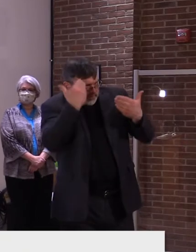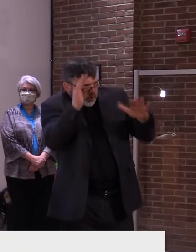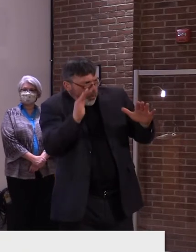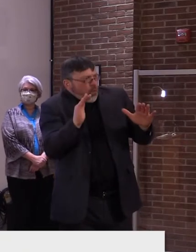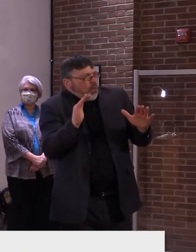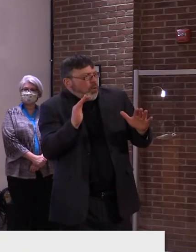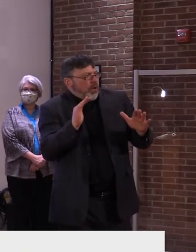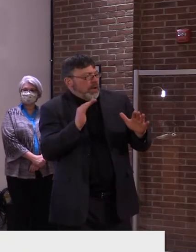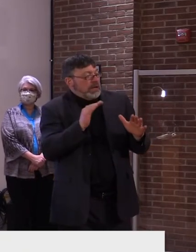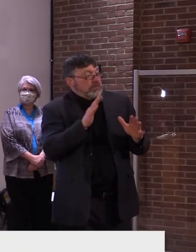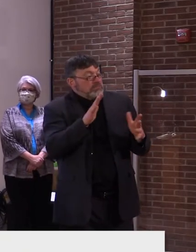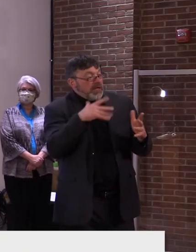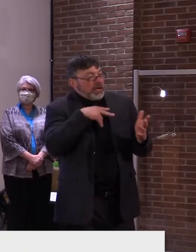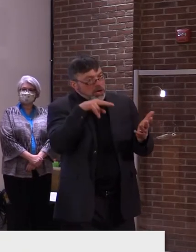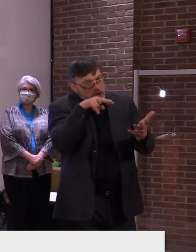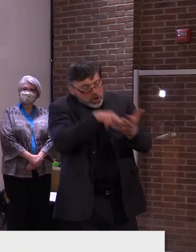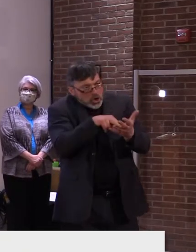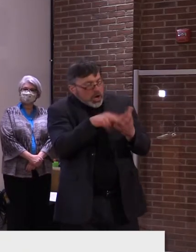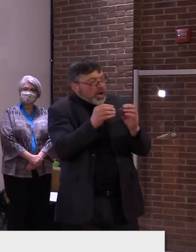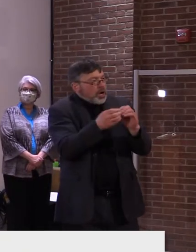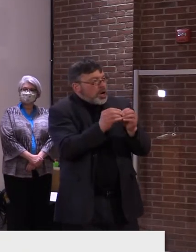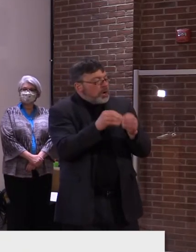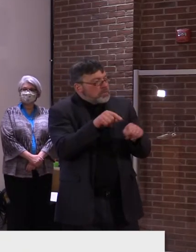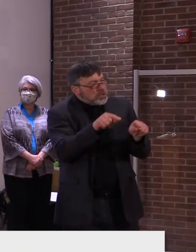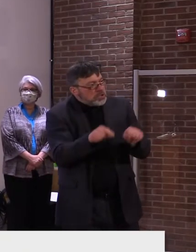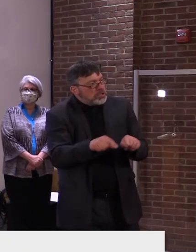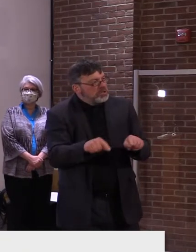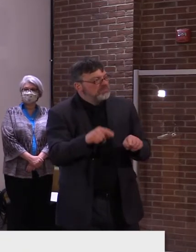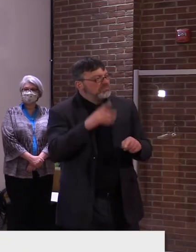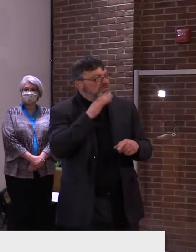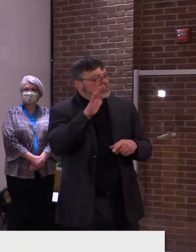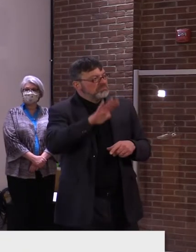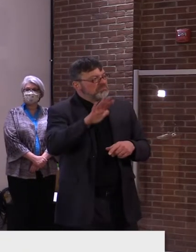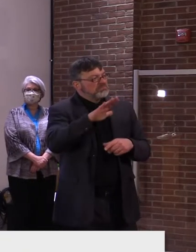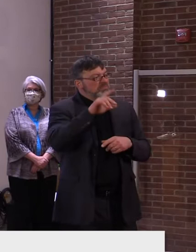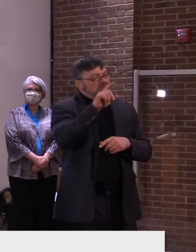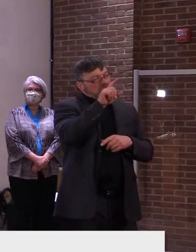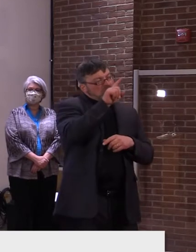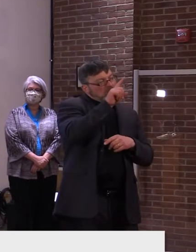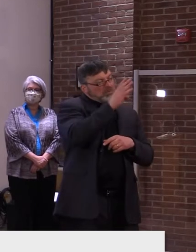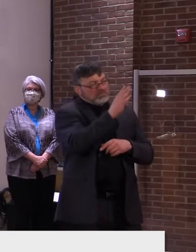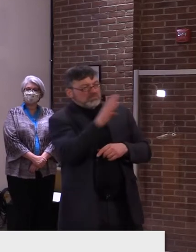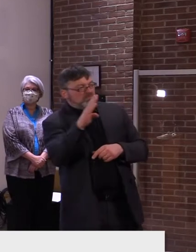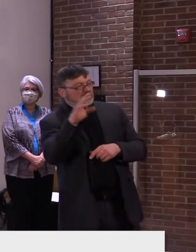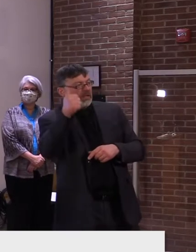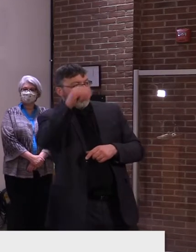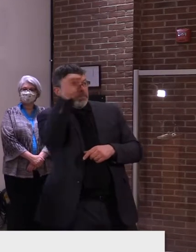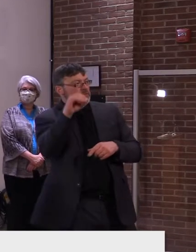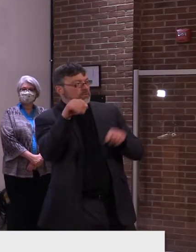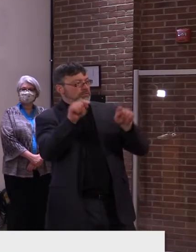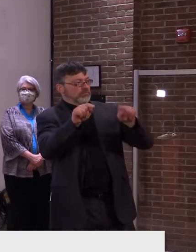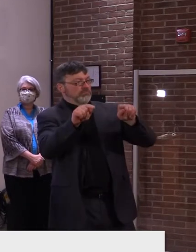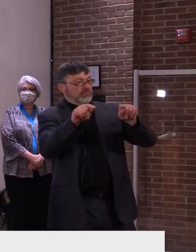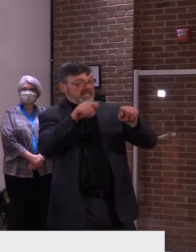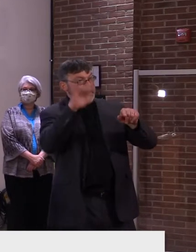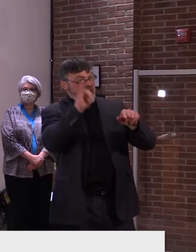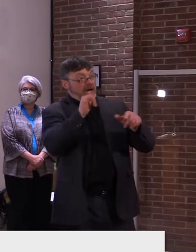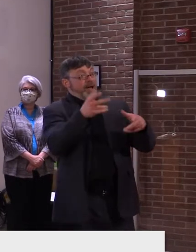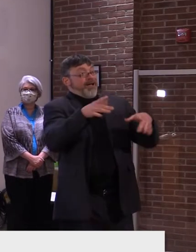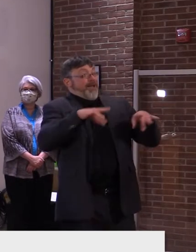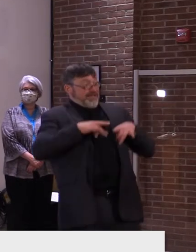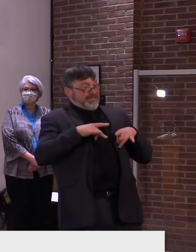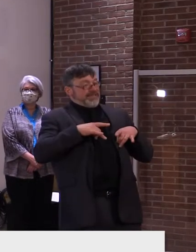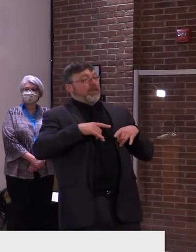So I have a little trouble understanding, you know, how to answer that question because we just don't have good